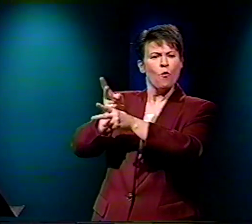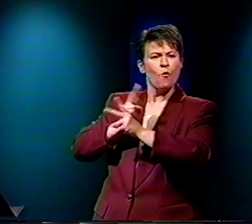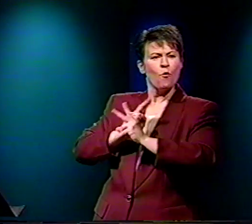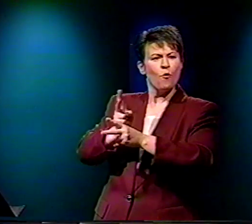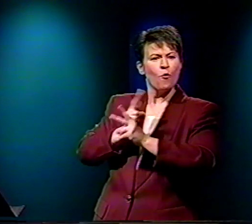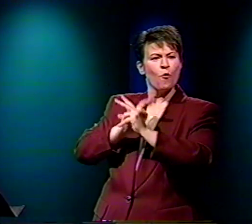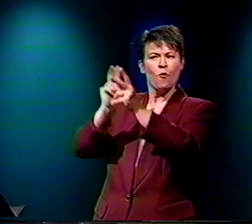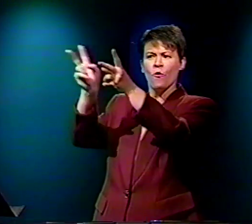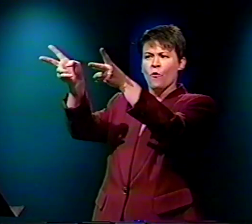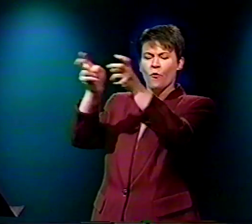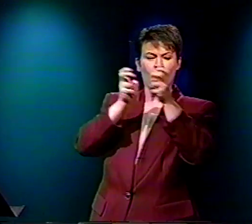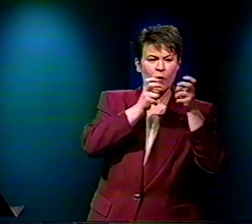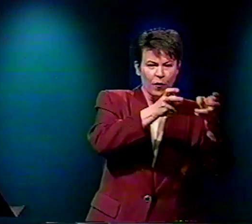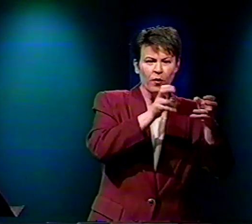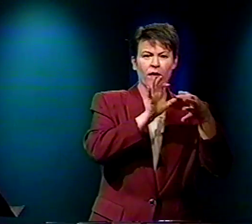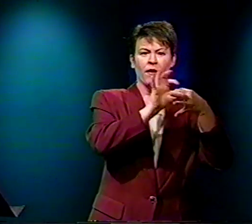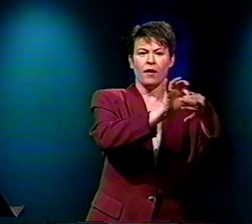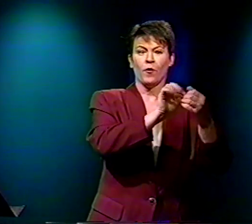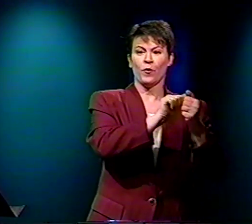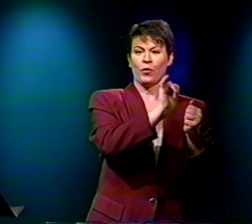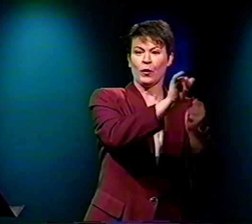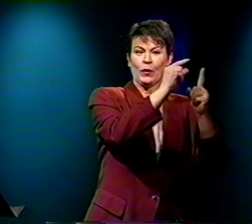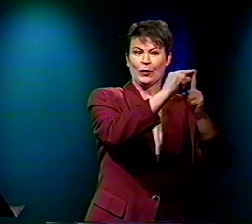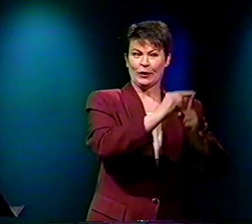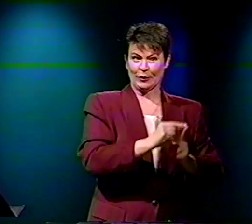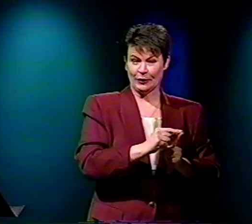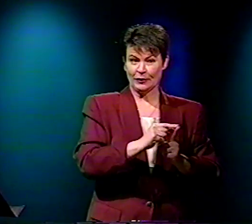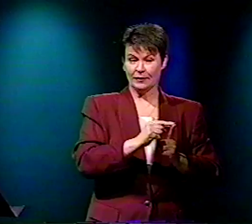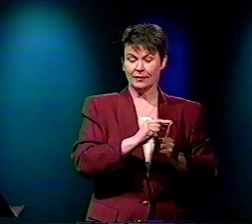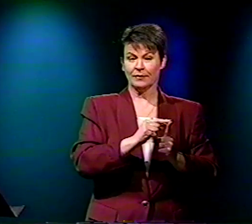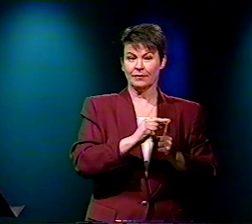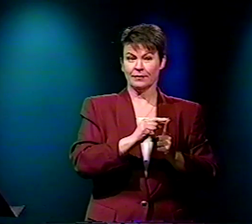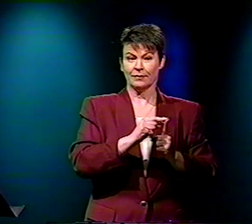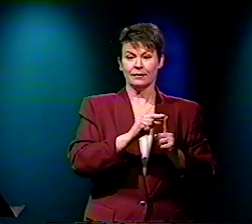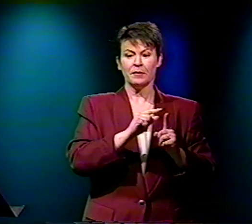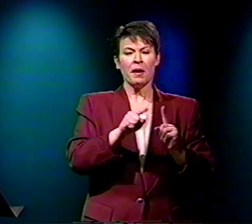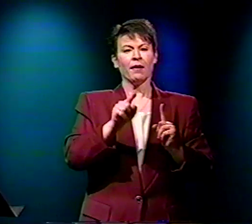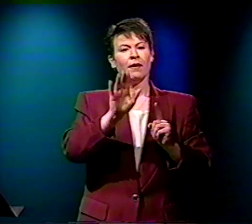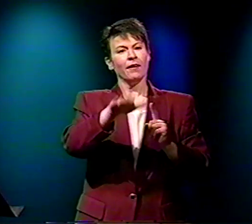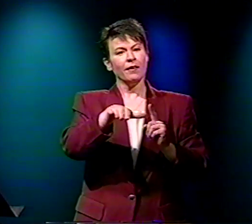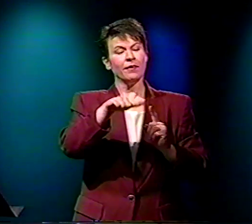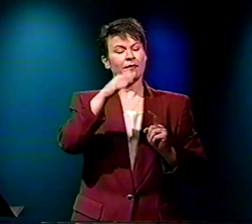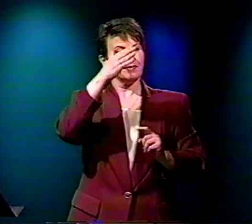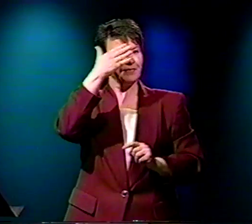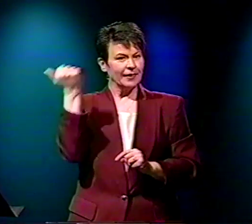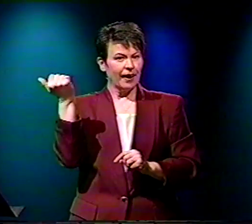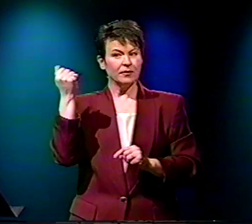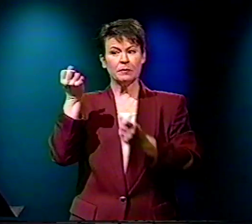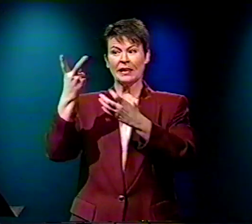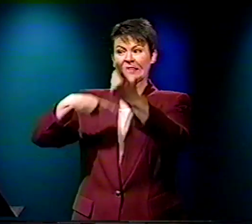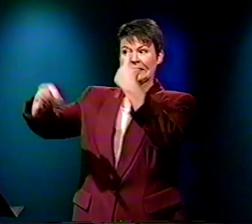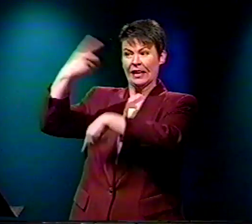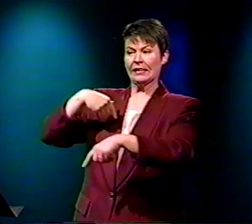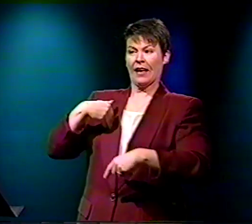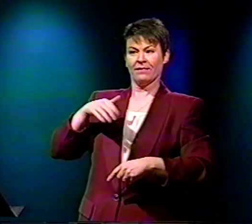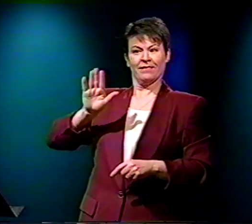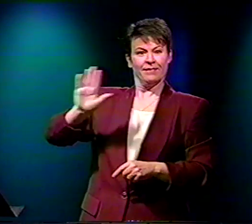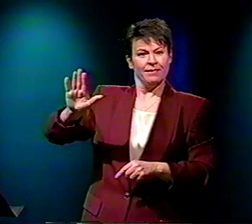borrow signs from ASL and apply those ASL signs to particular terms that are used within the interpreting profession. But